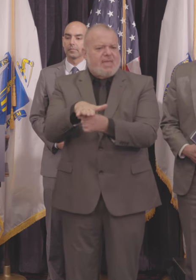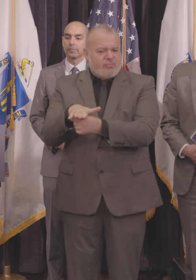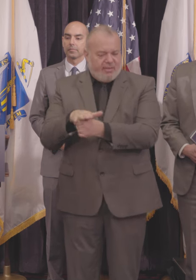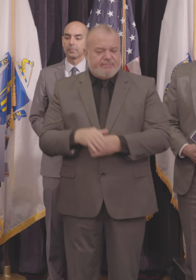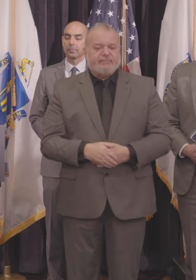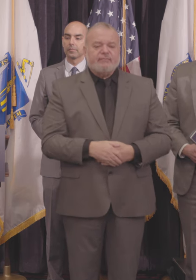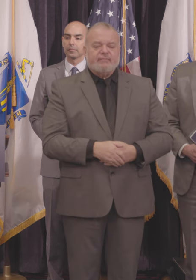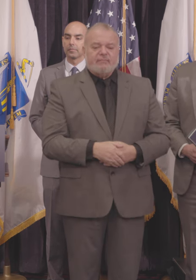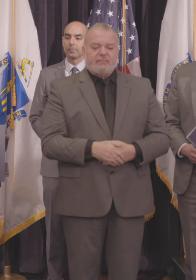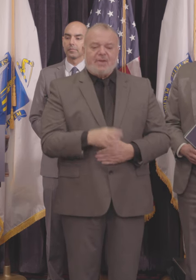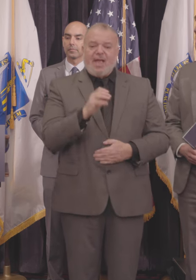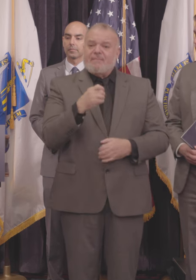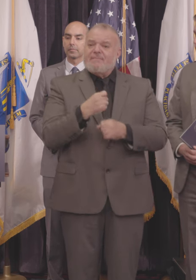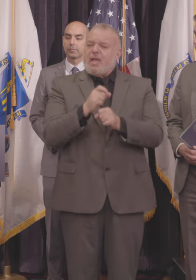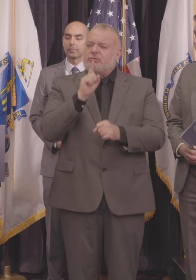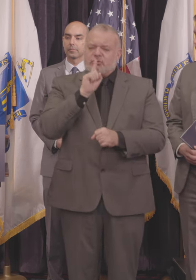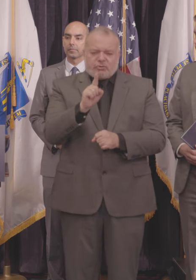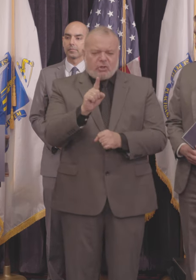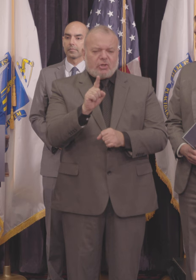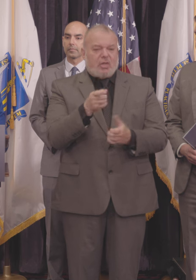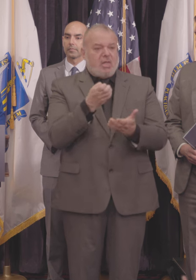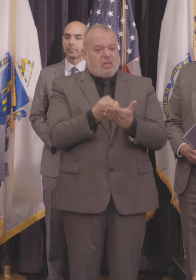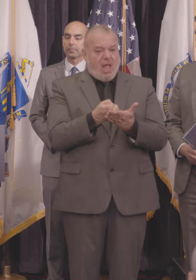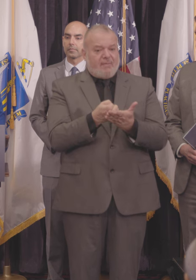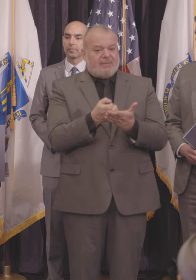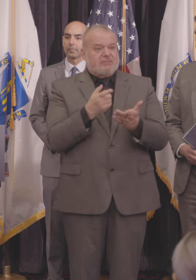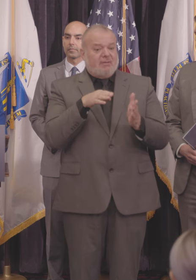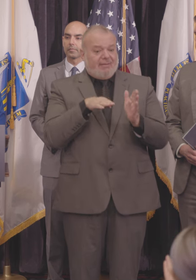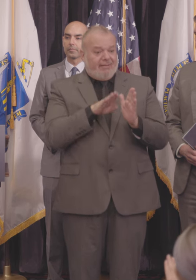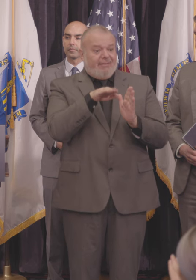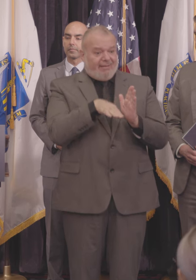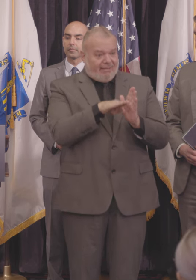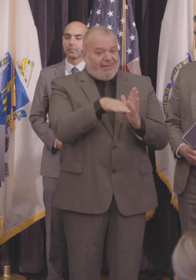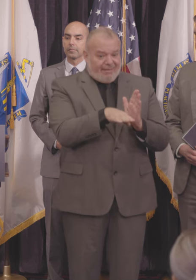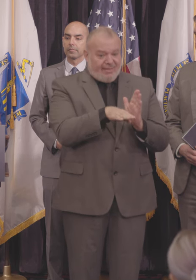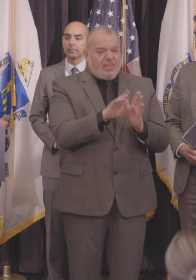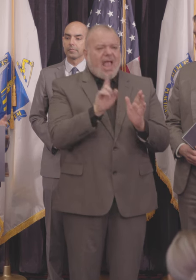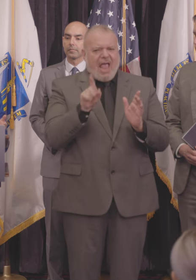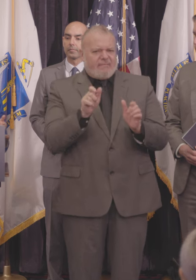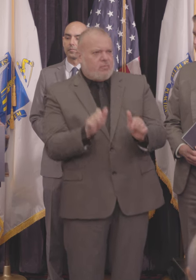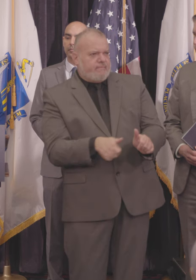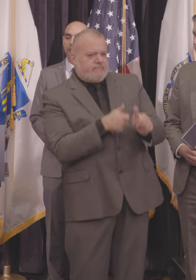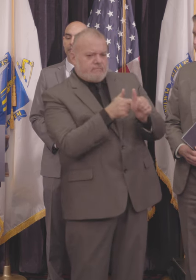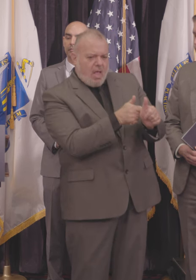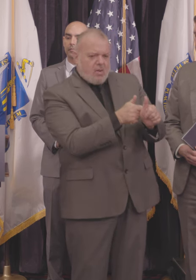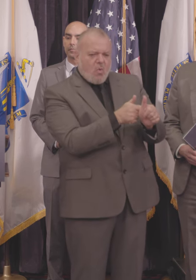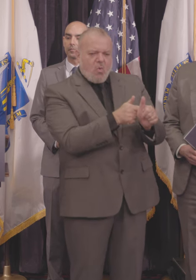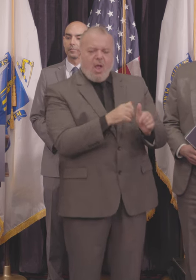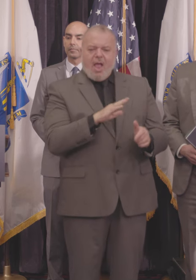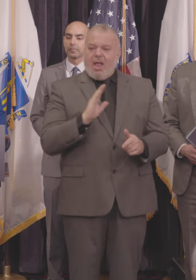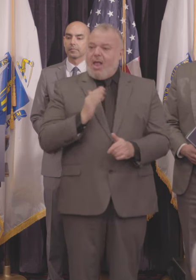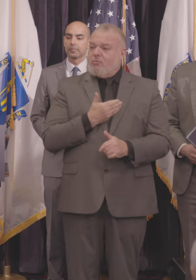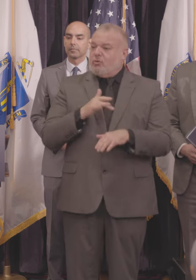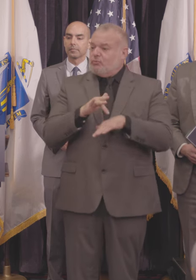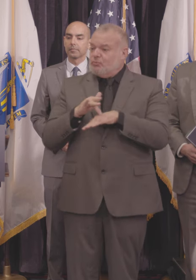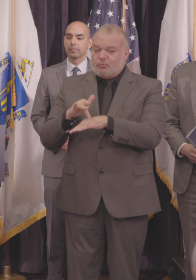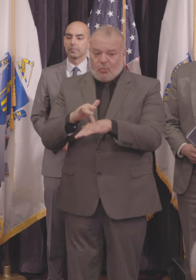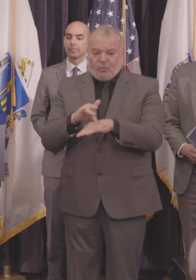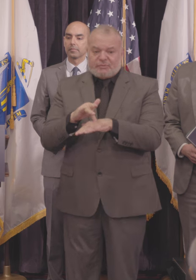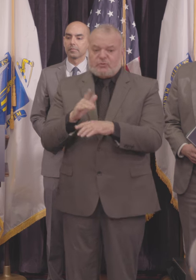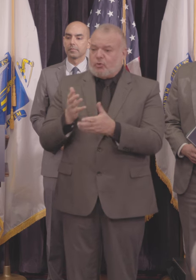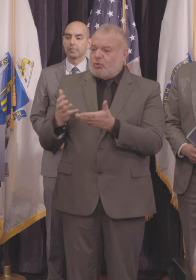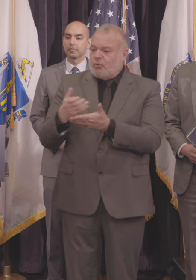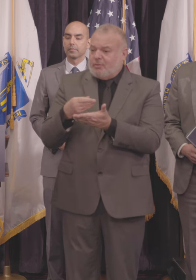inflation and in line with the resources and the revenue that we have. The result